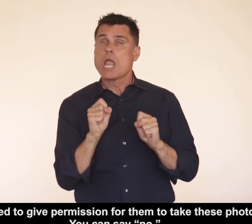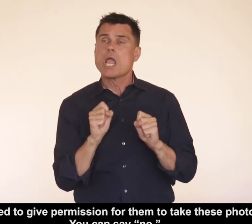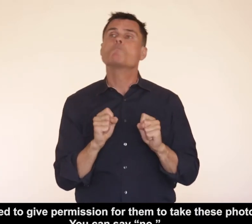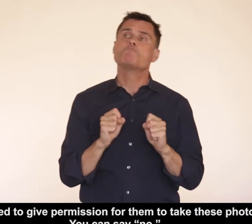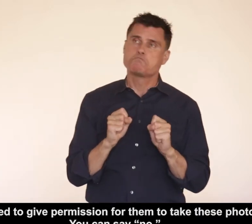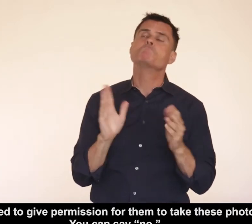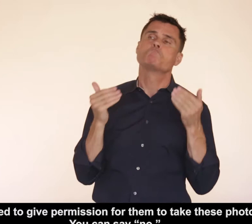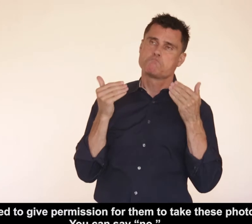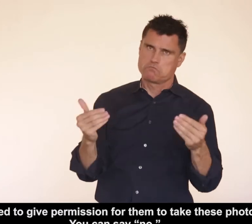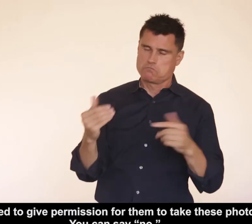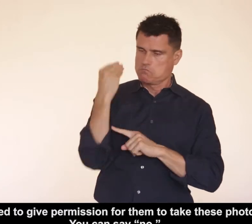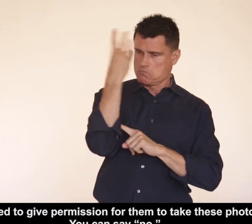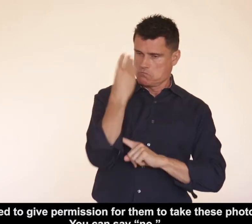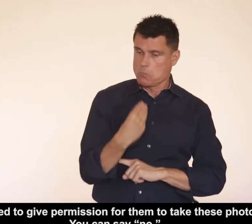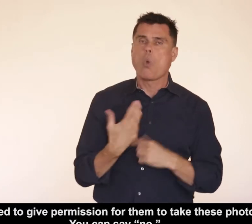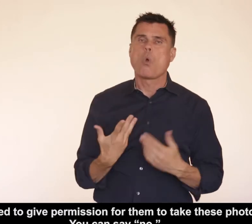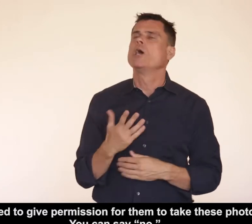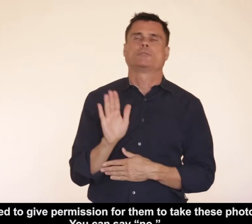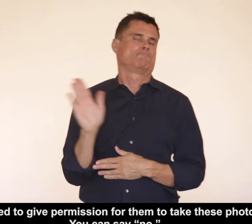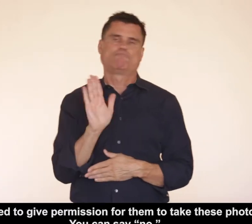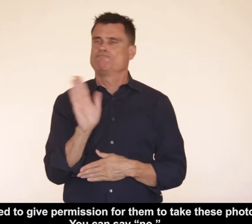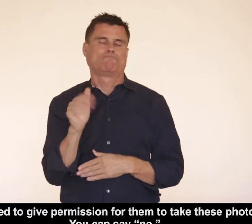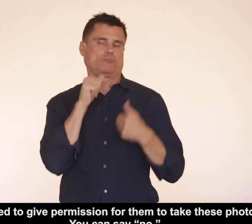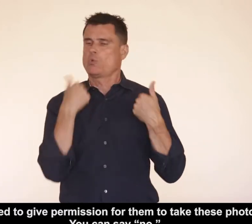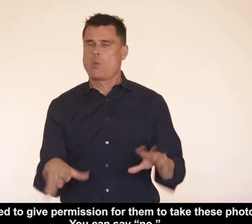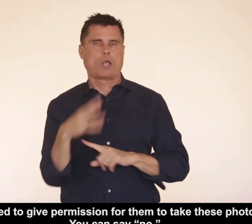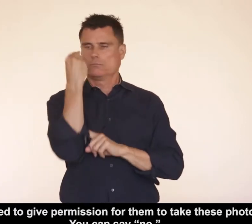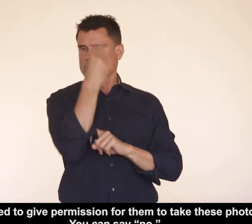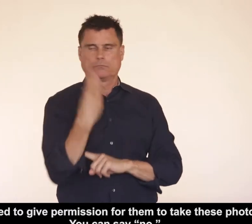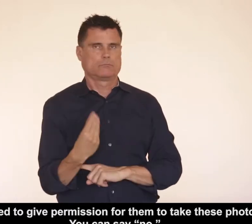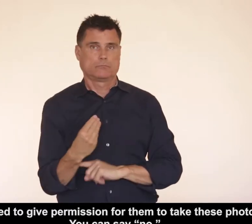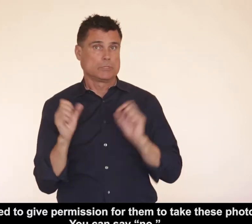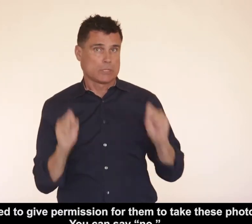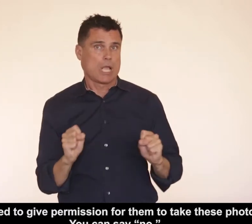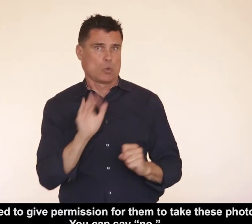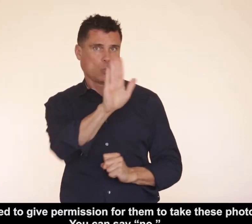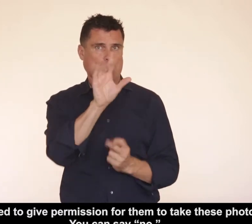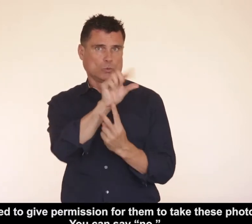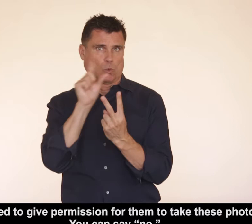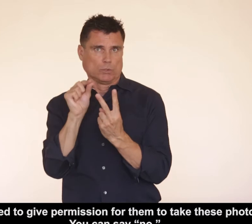You need to give permission for them to take these photos. You can say no.